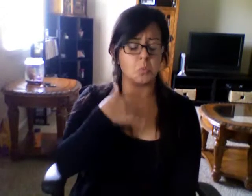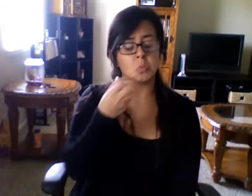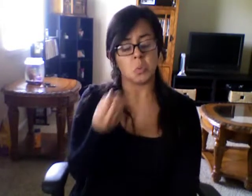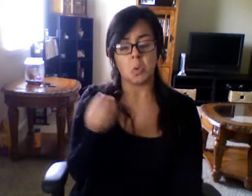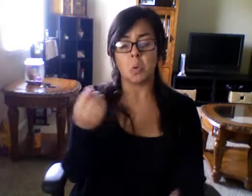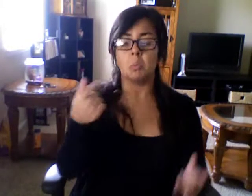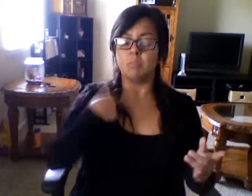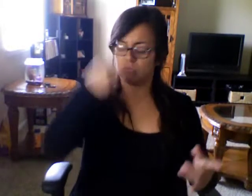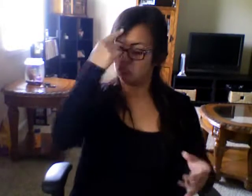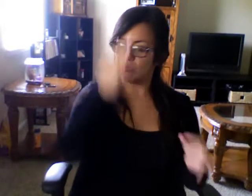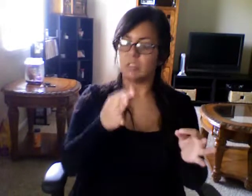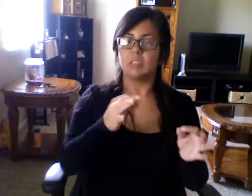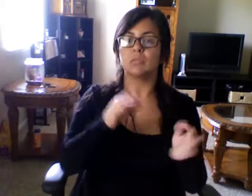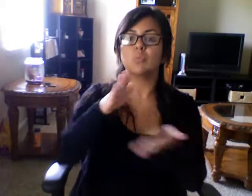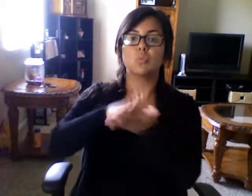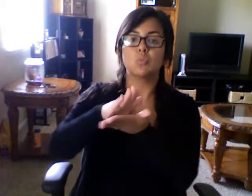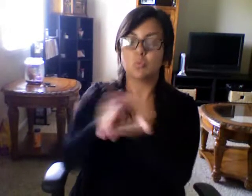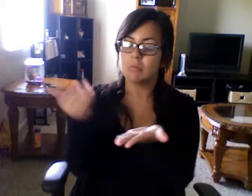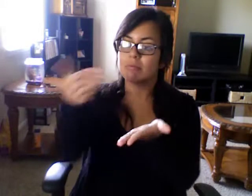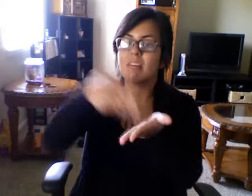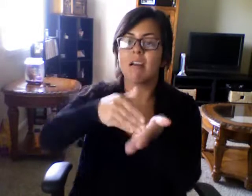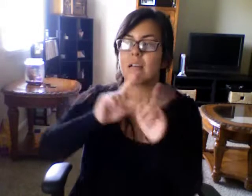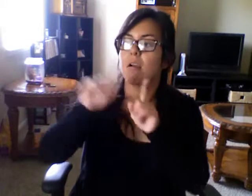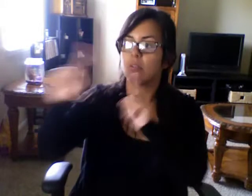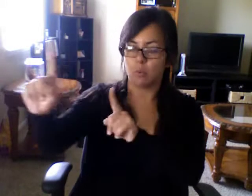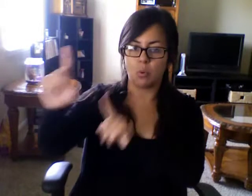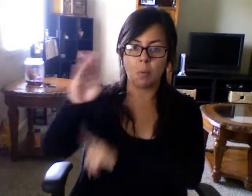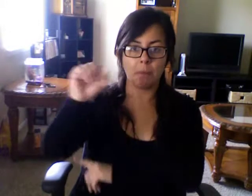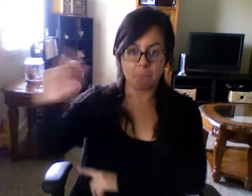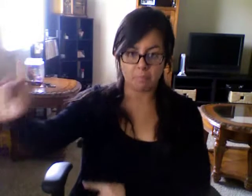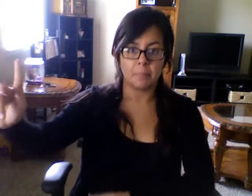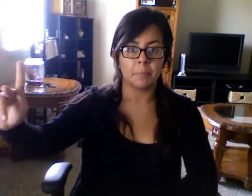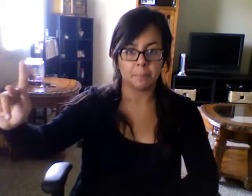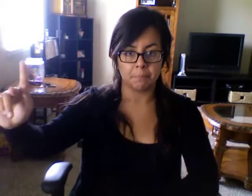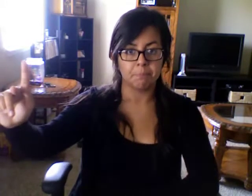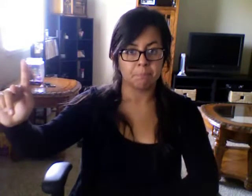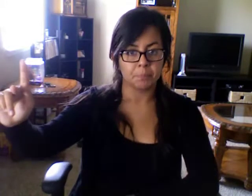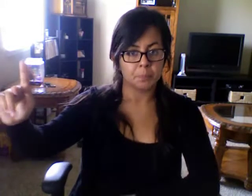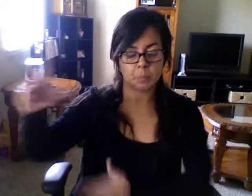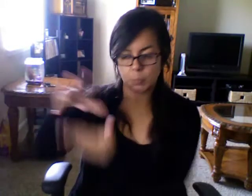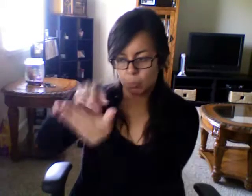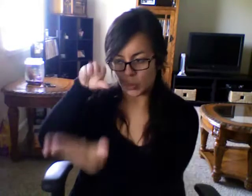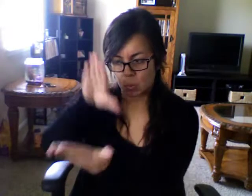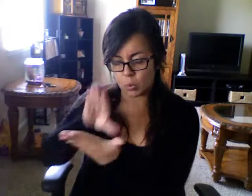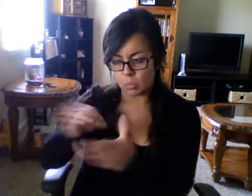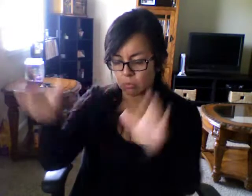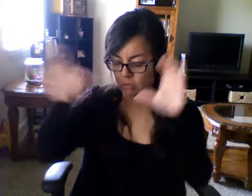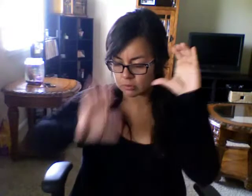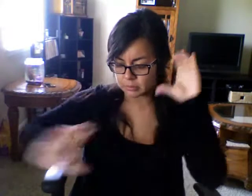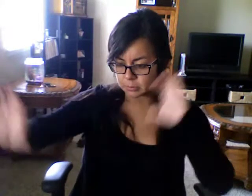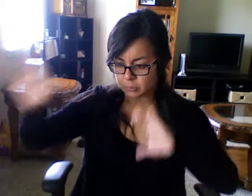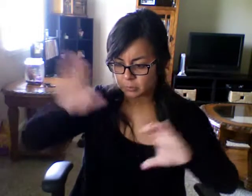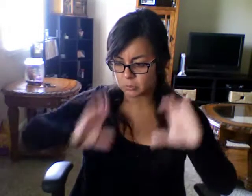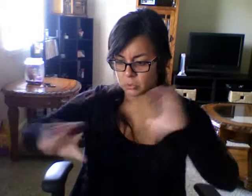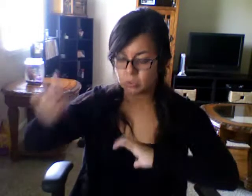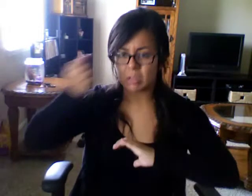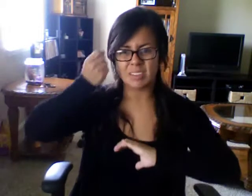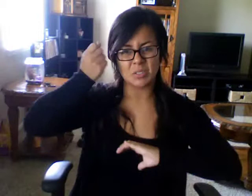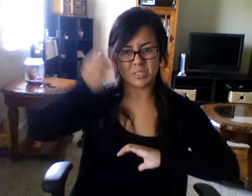idea that perhaps by learning the trade of discovery chemistry and approaching it in the context of this brave new world of